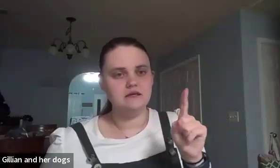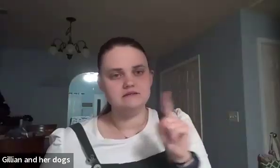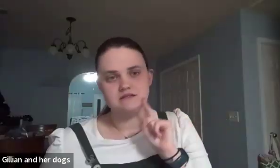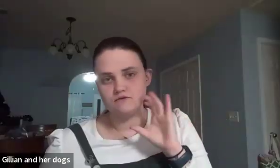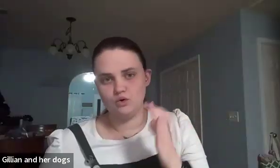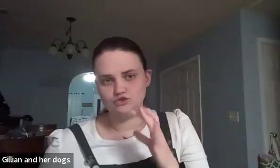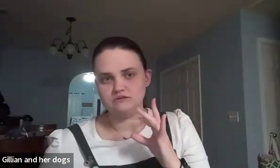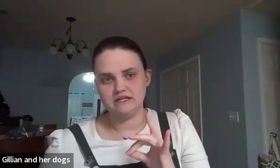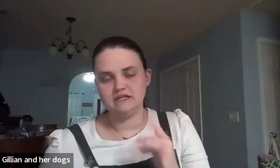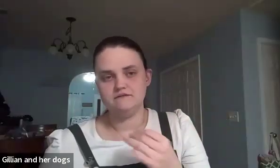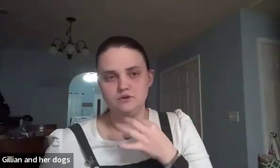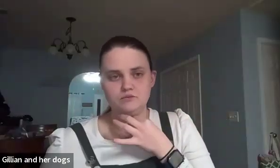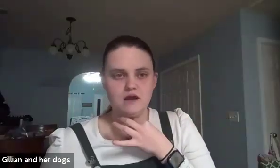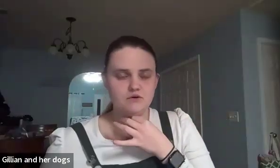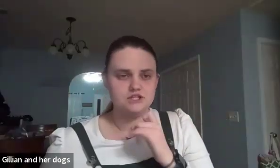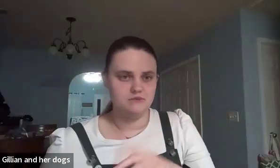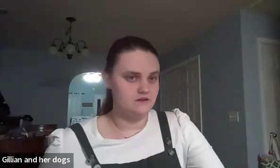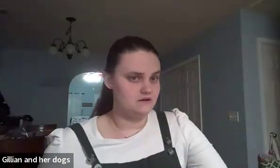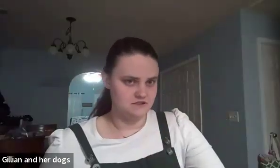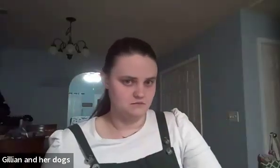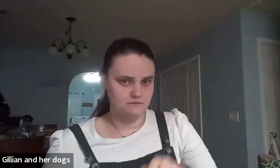be deaf culture related if you have a question about that as well.